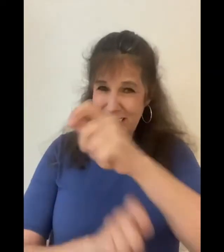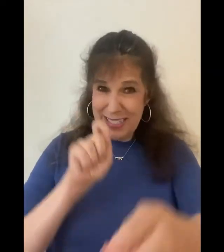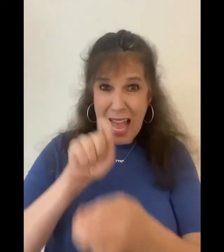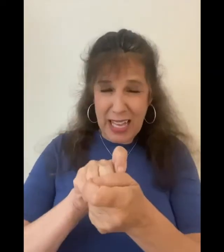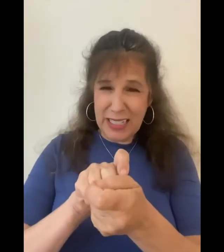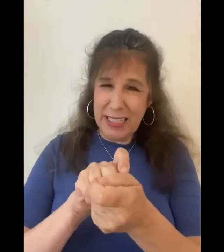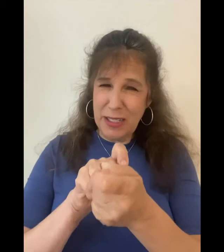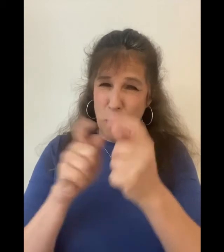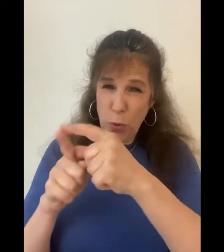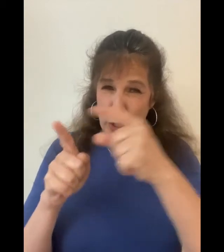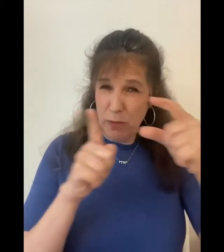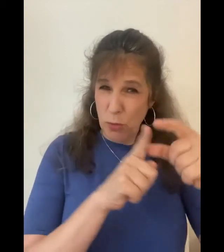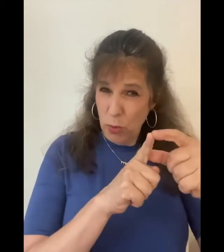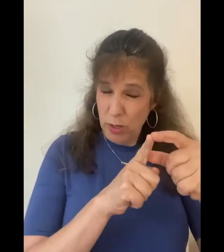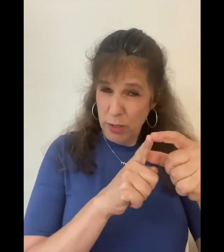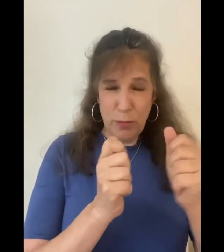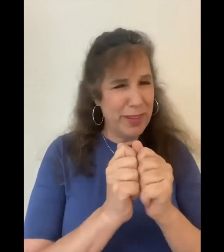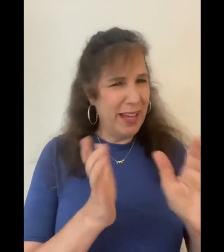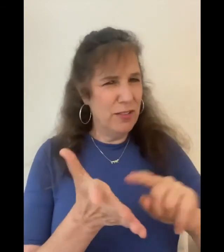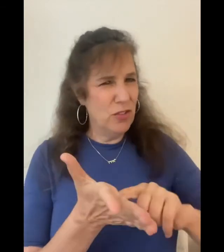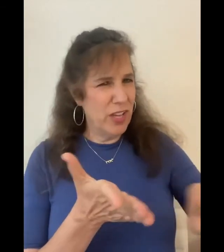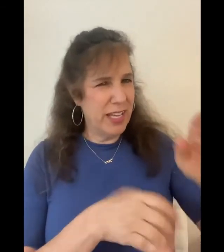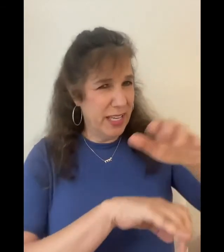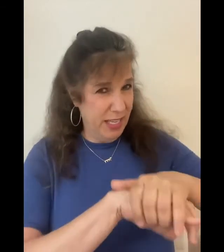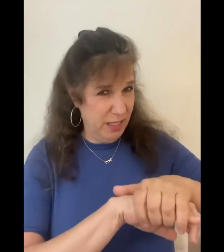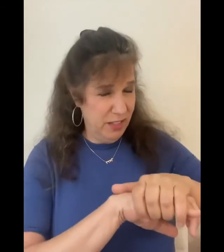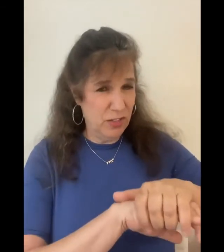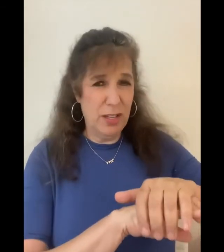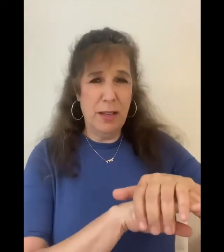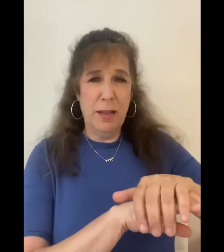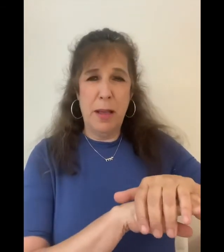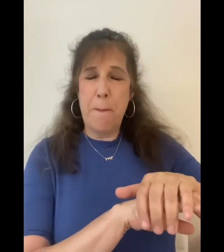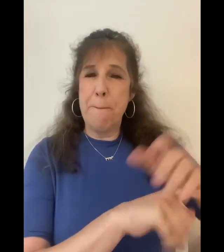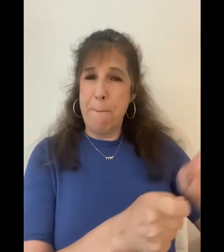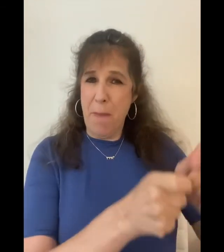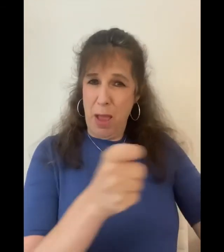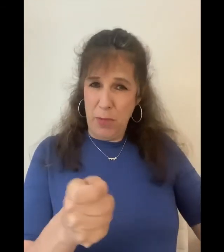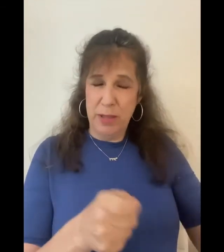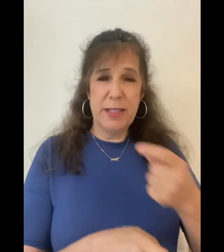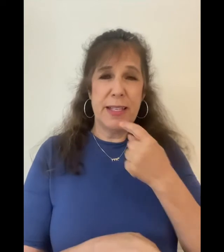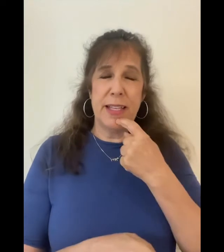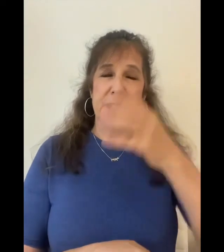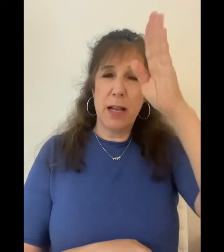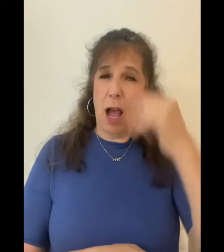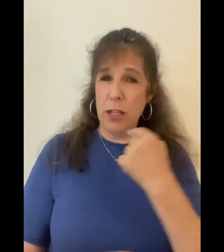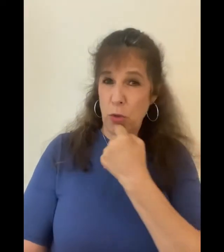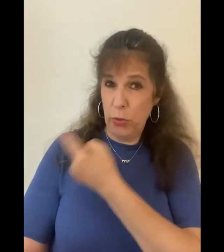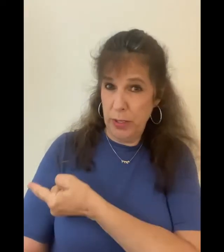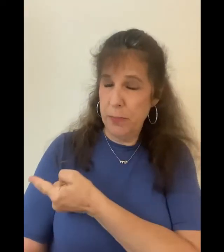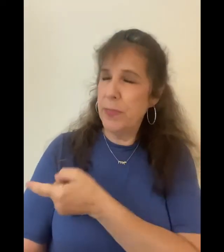looking in the English Bible, then it says God told him, if you do